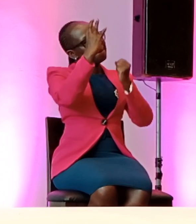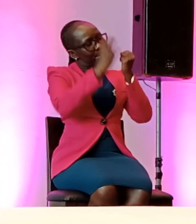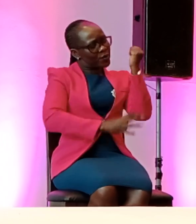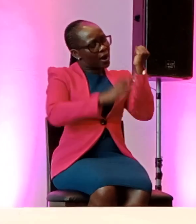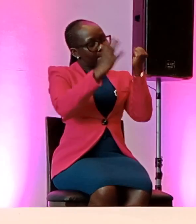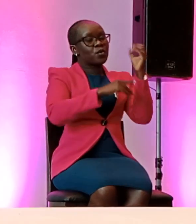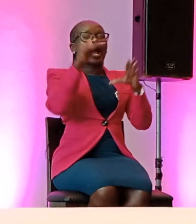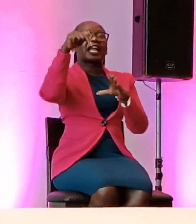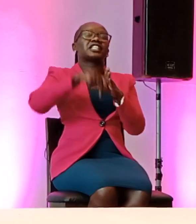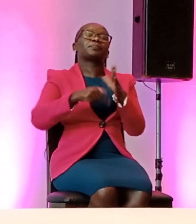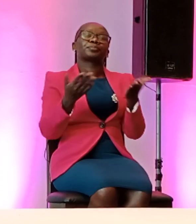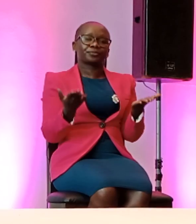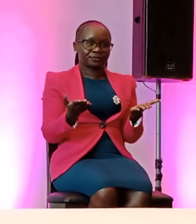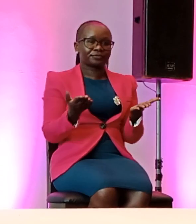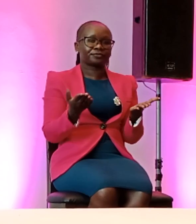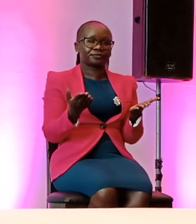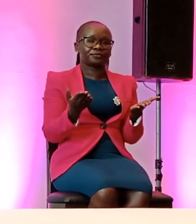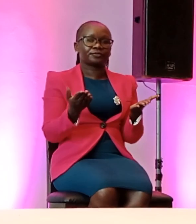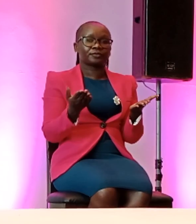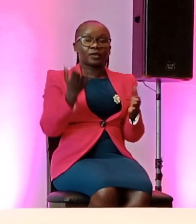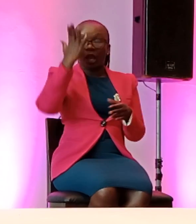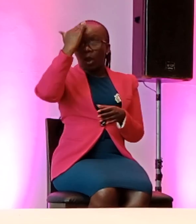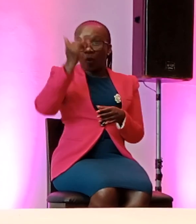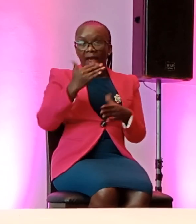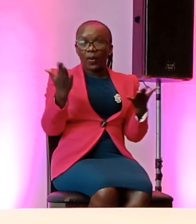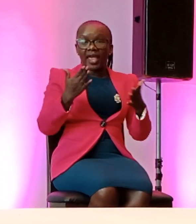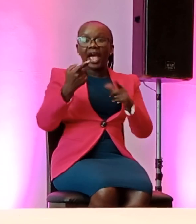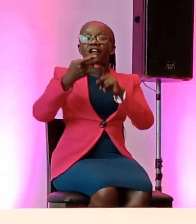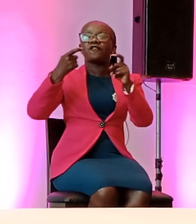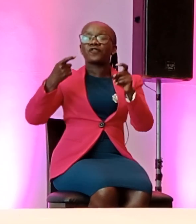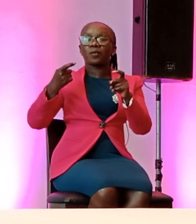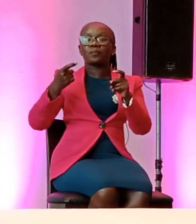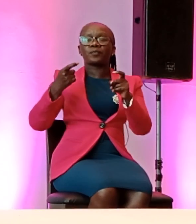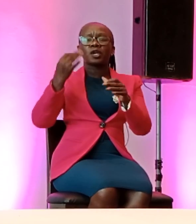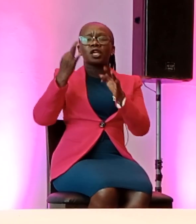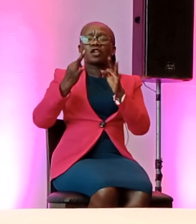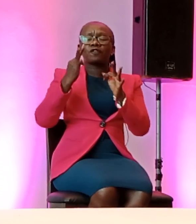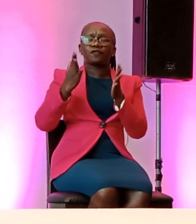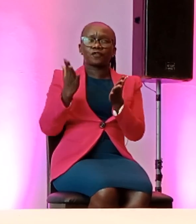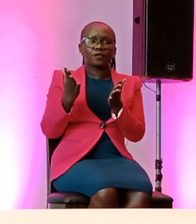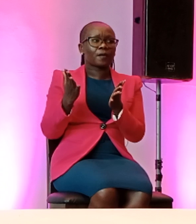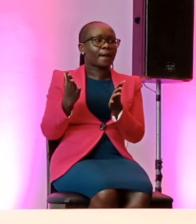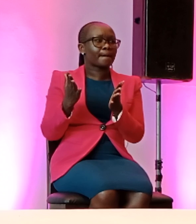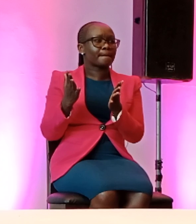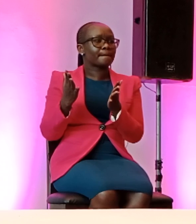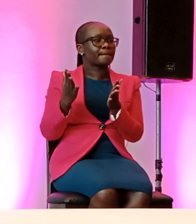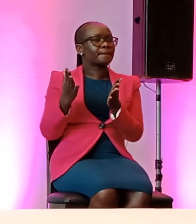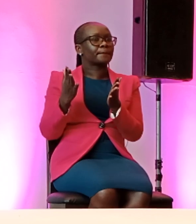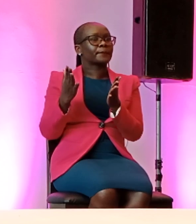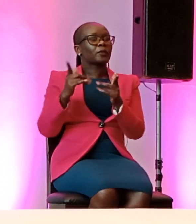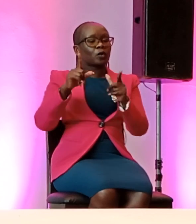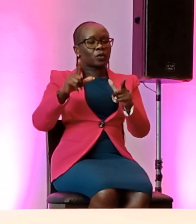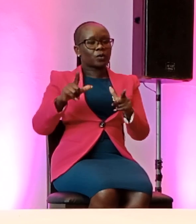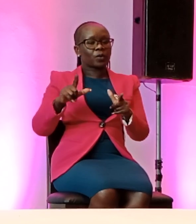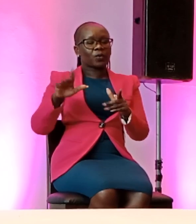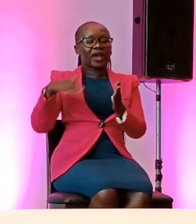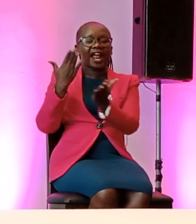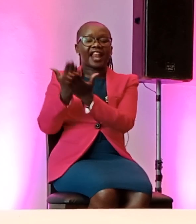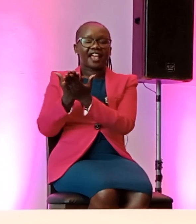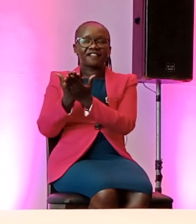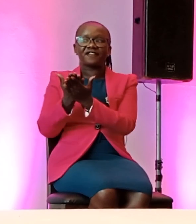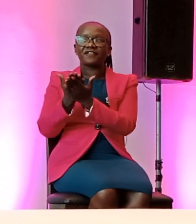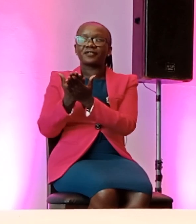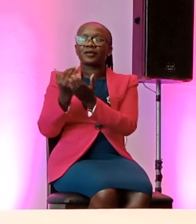the people that you can. Because where I come from, if you arrive and the vehicle you